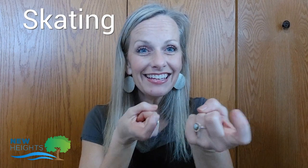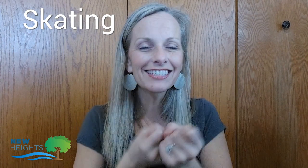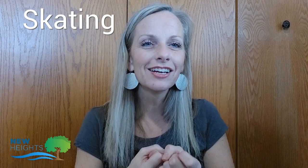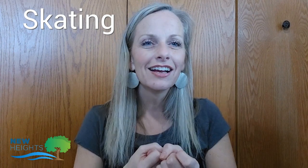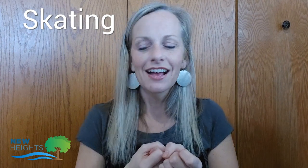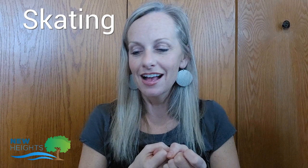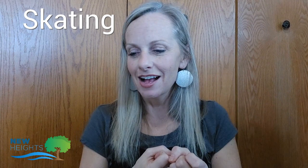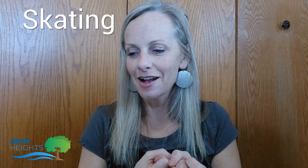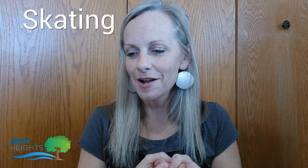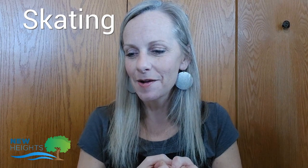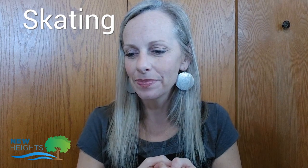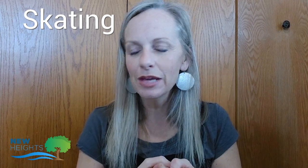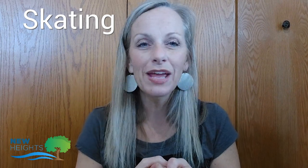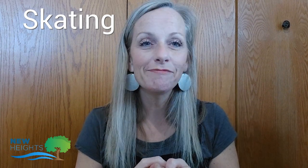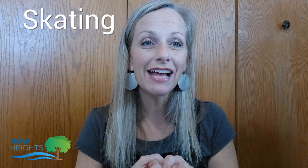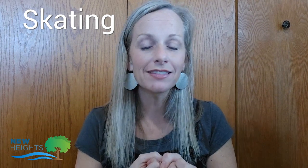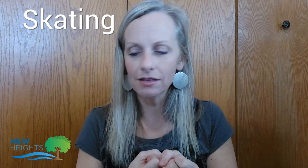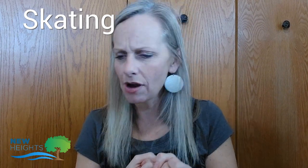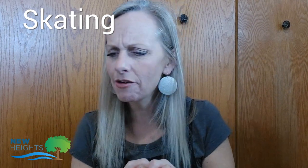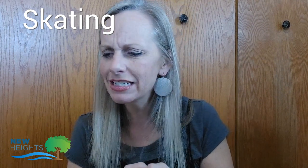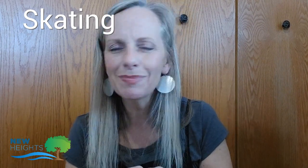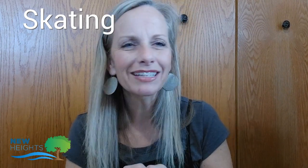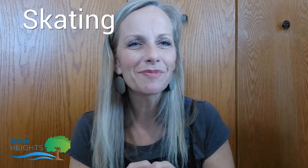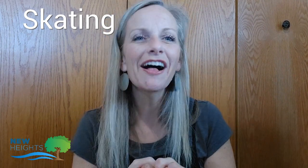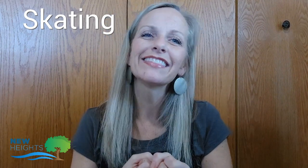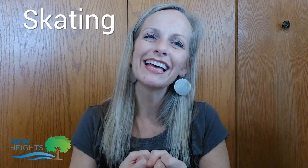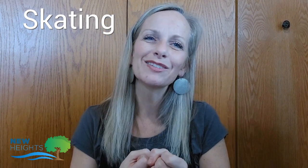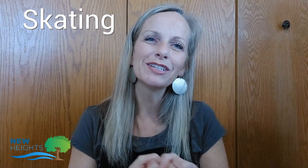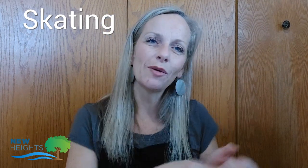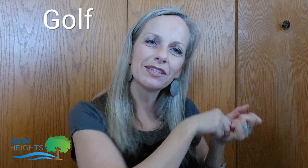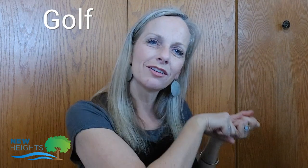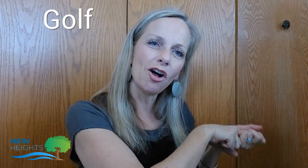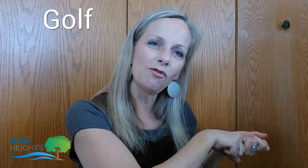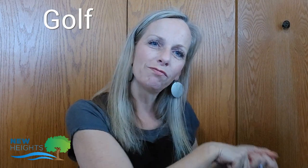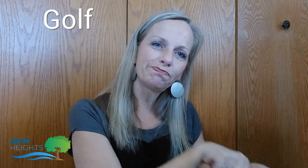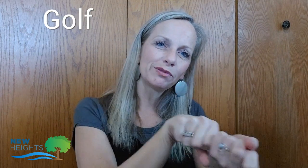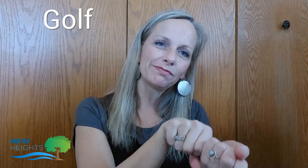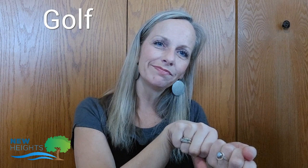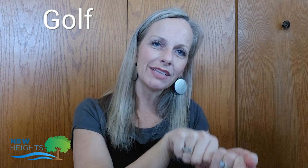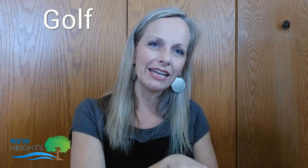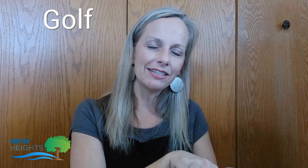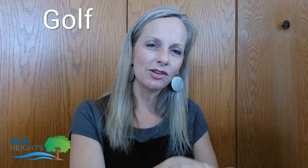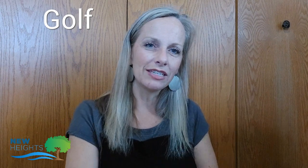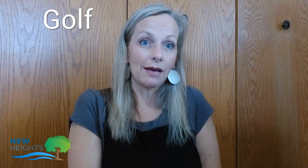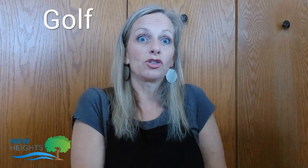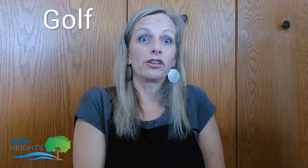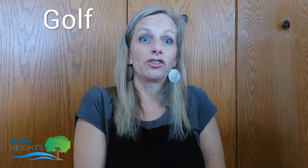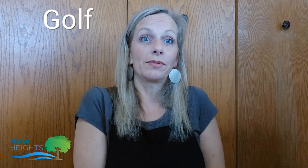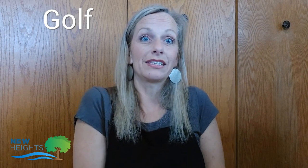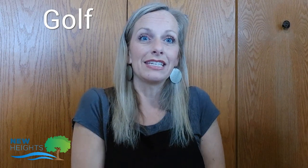skate. Then we have I already did basketball. And the last one we taught was golf. And as you can see, I'm scrunched up because I need